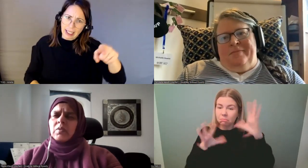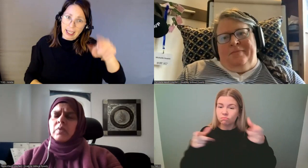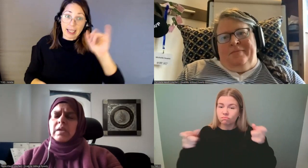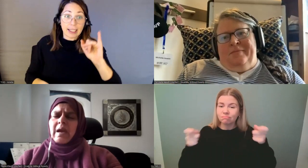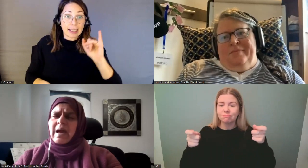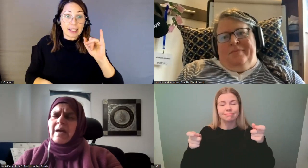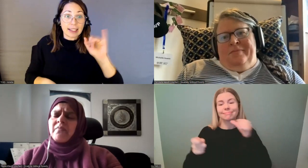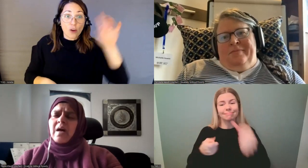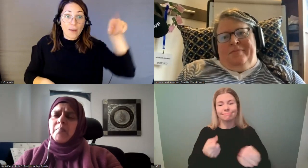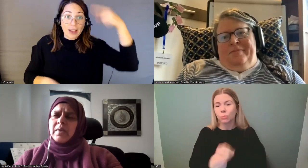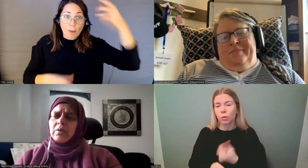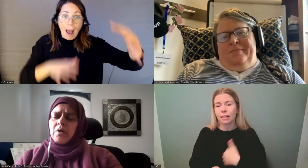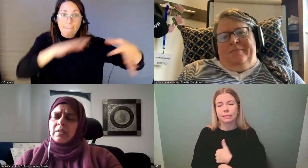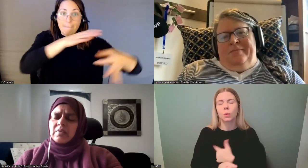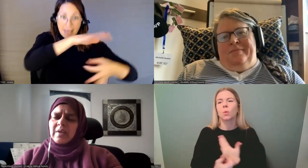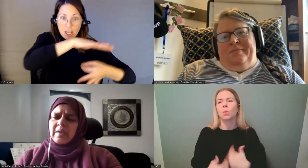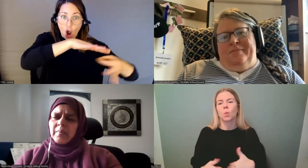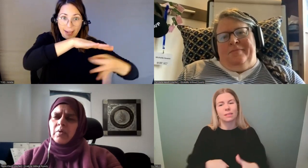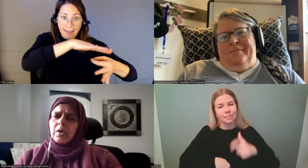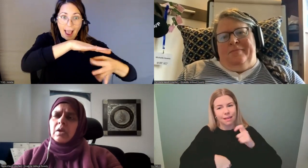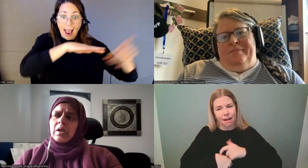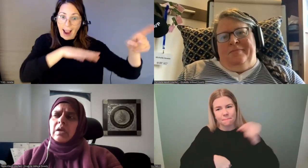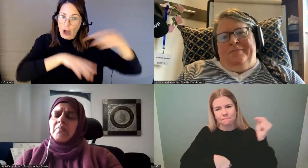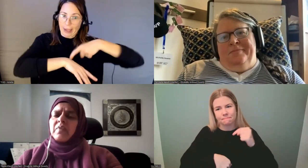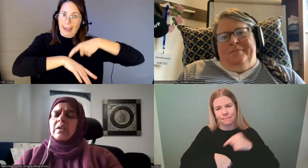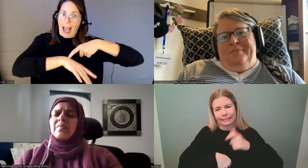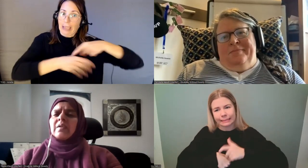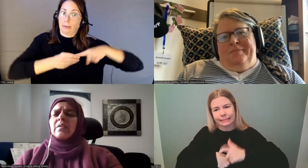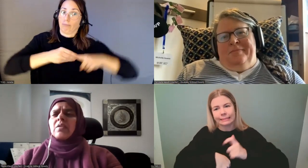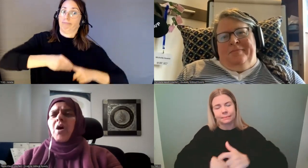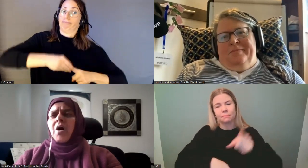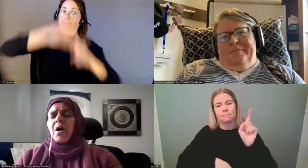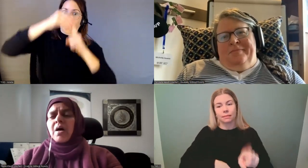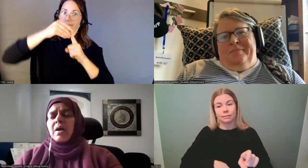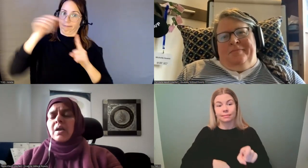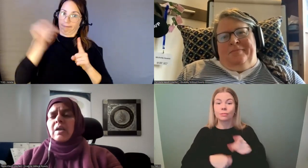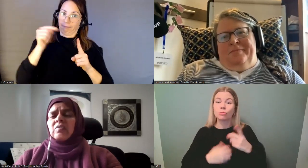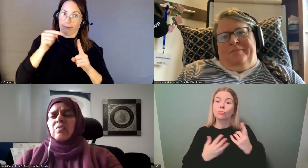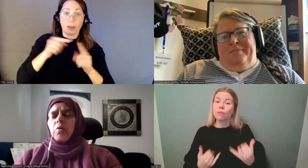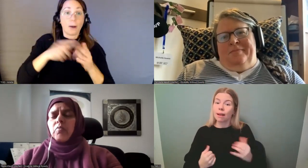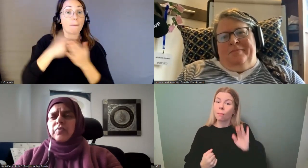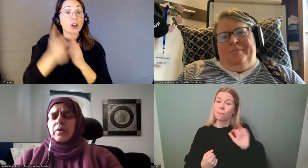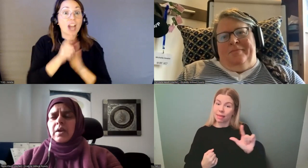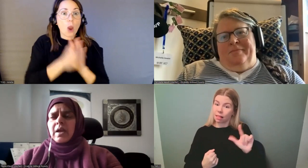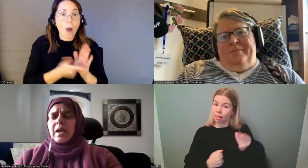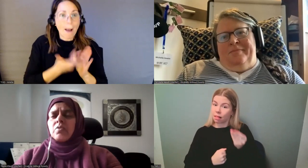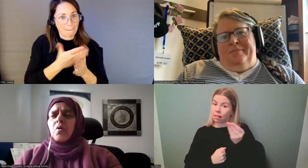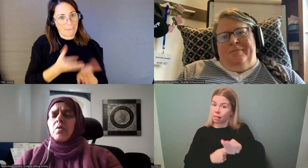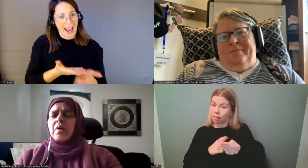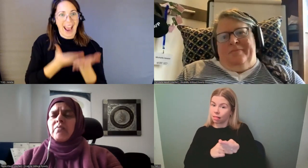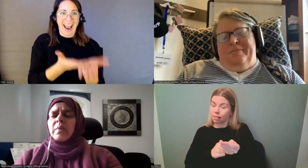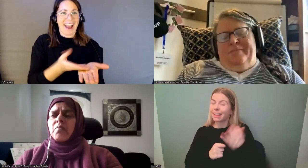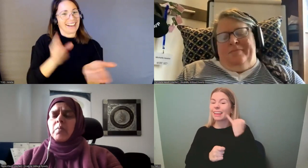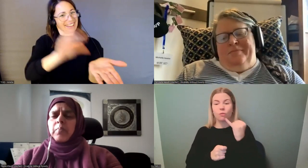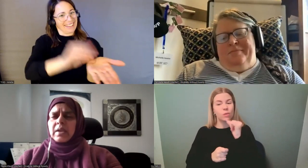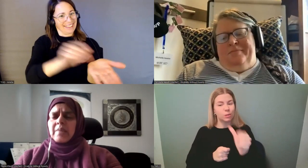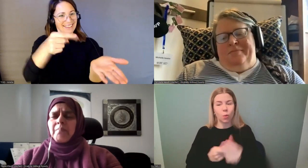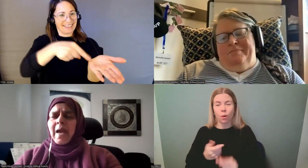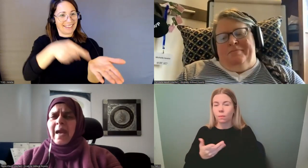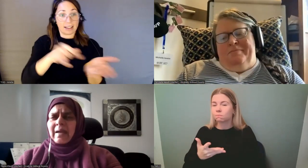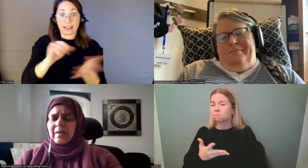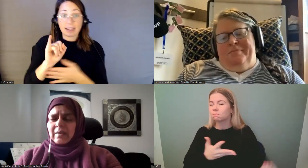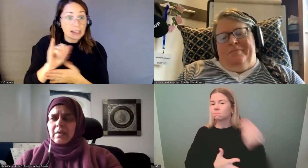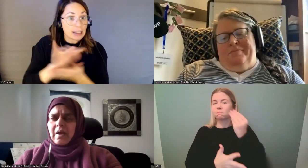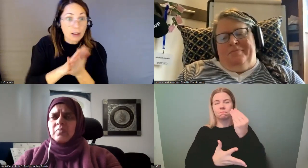thing. We have a bill on the table. If it isn't law, it's over, and no government will bring